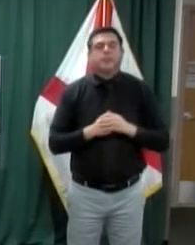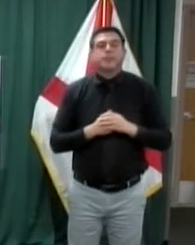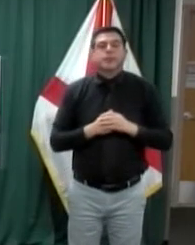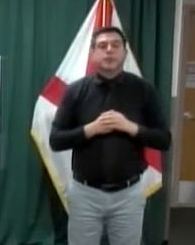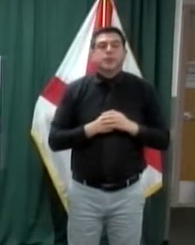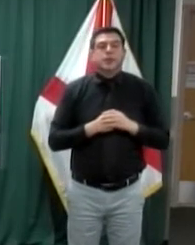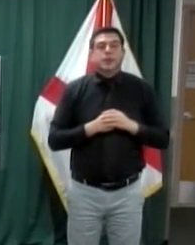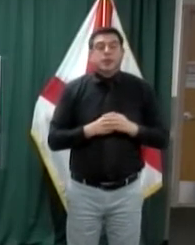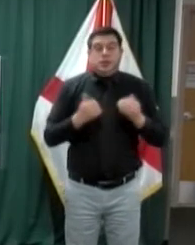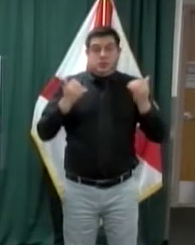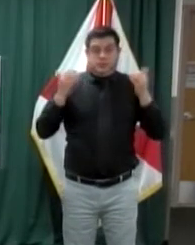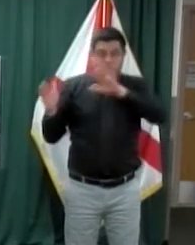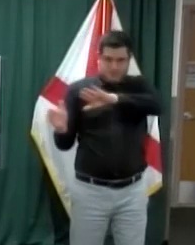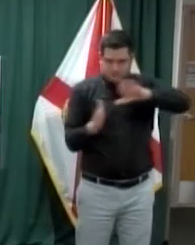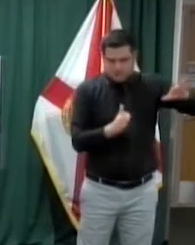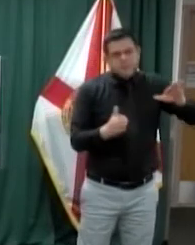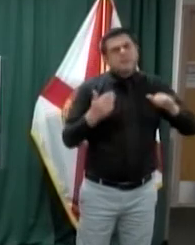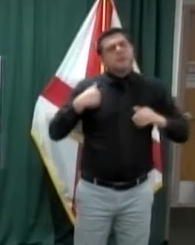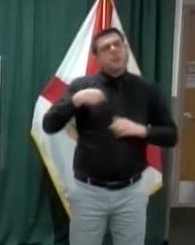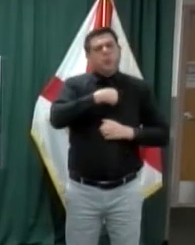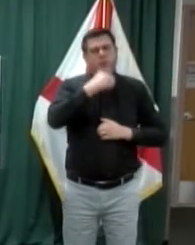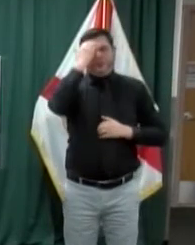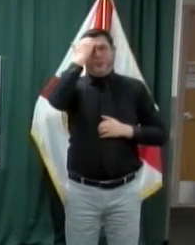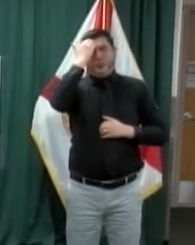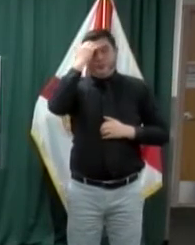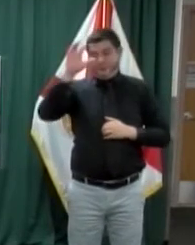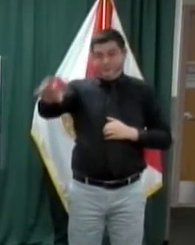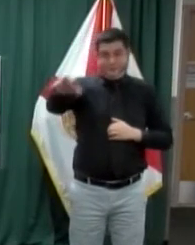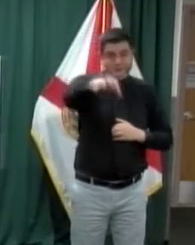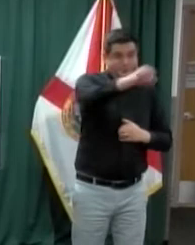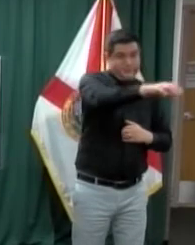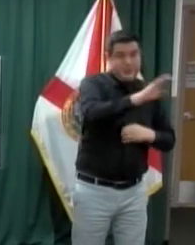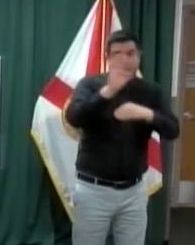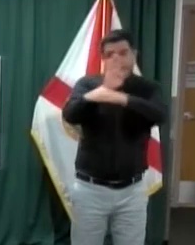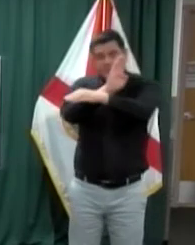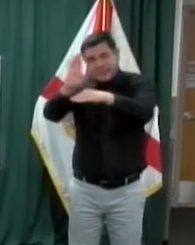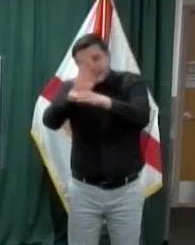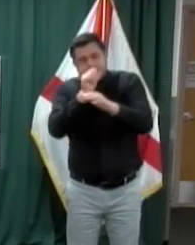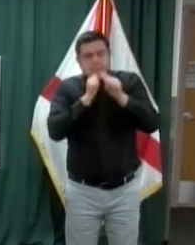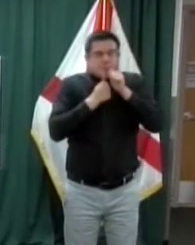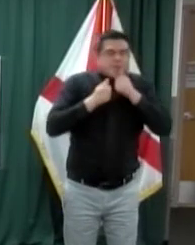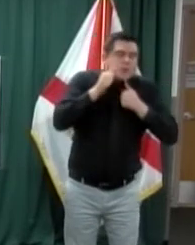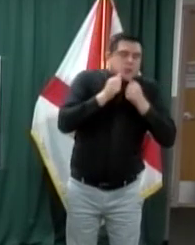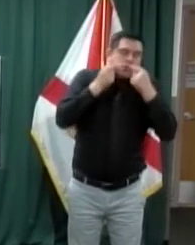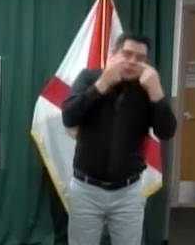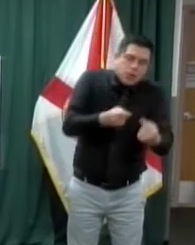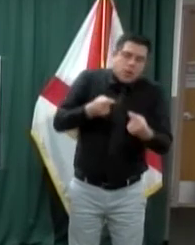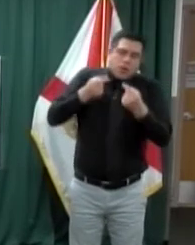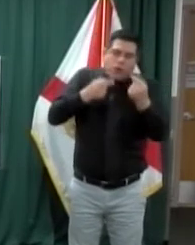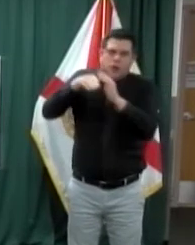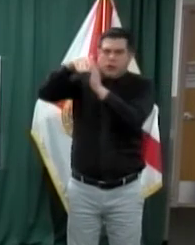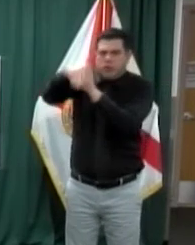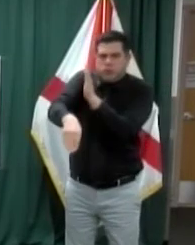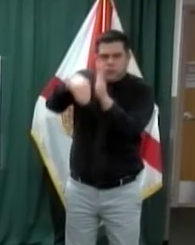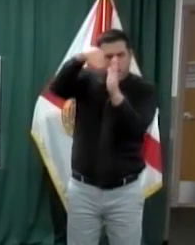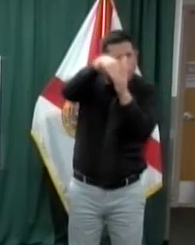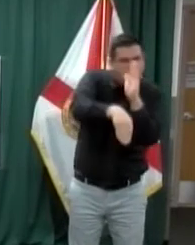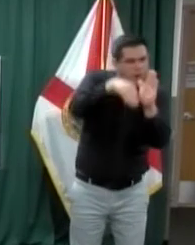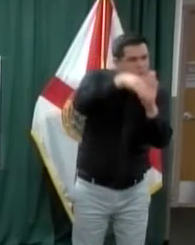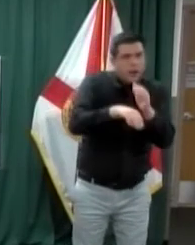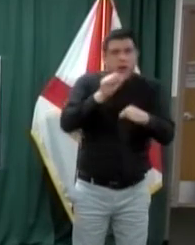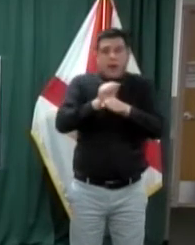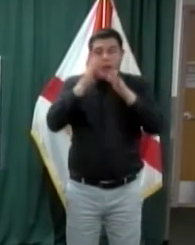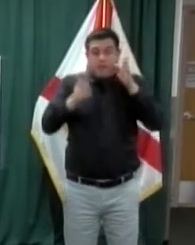pain inflicted on our business community and those employees of those businesses. That said, we are in a health